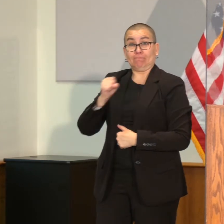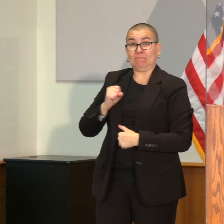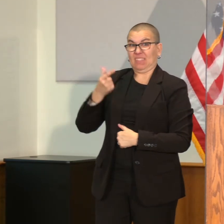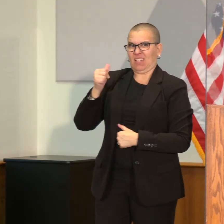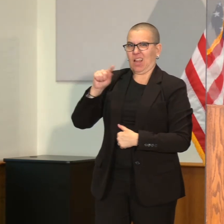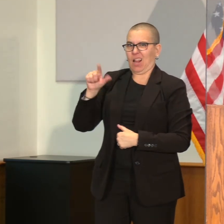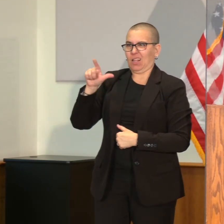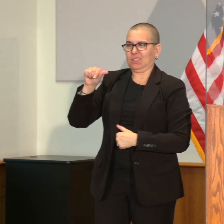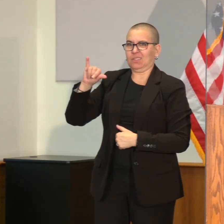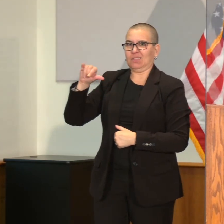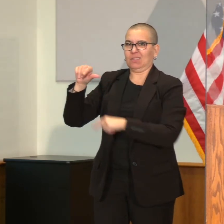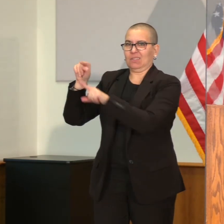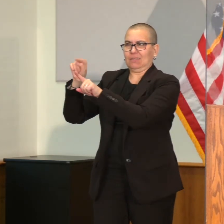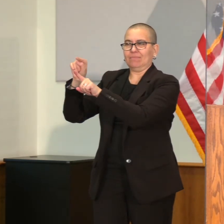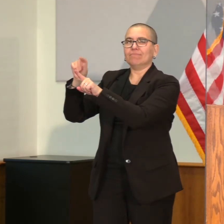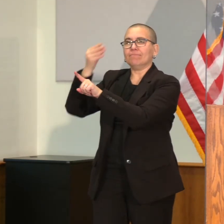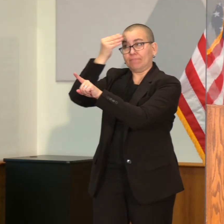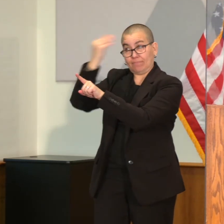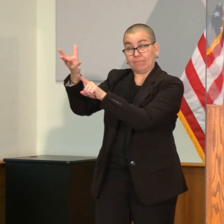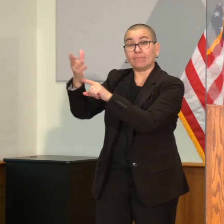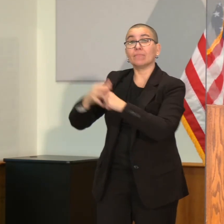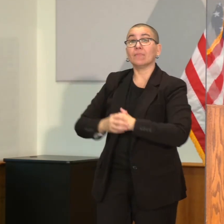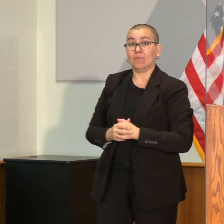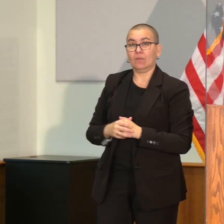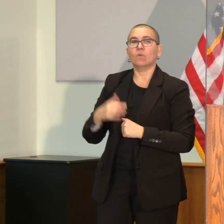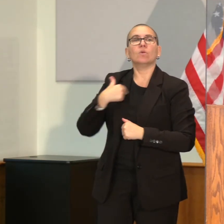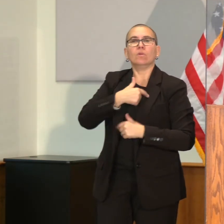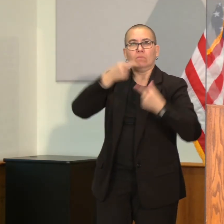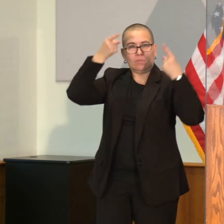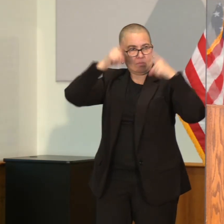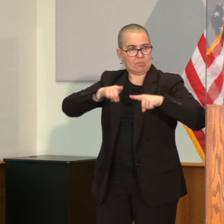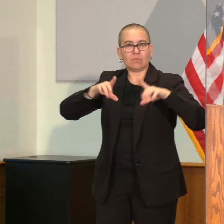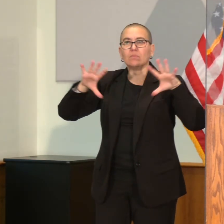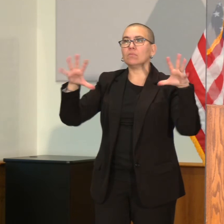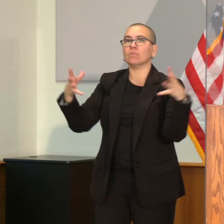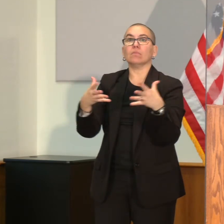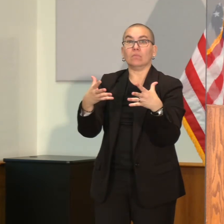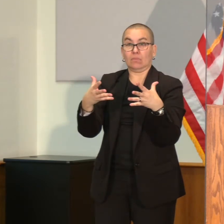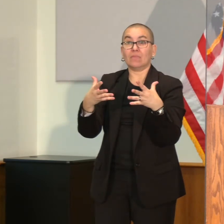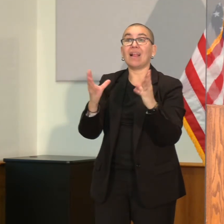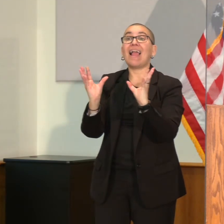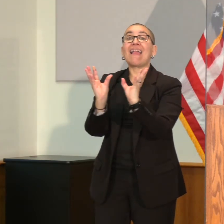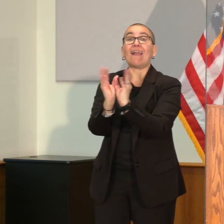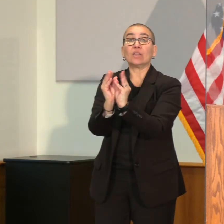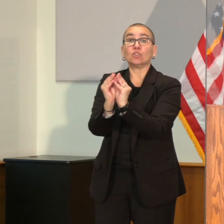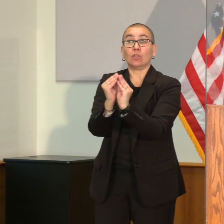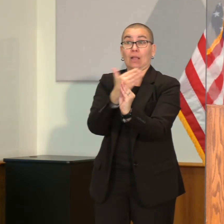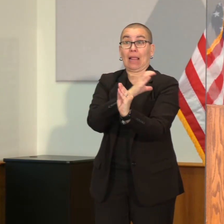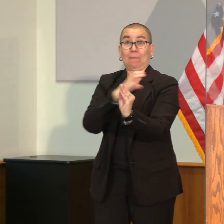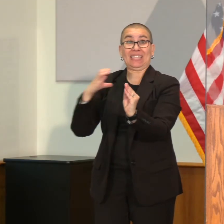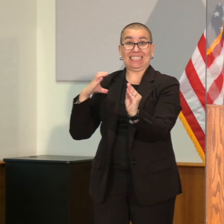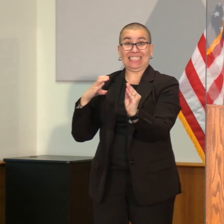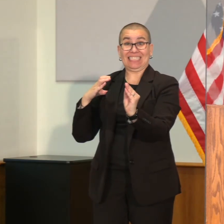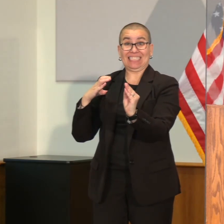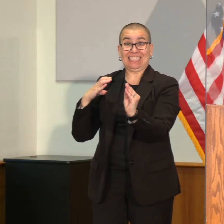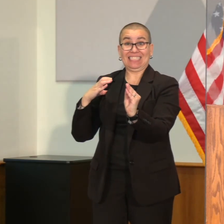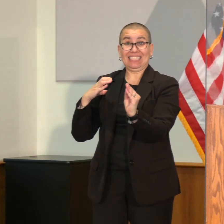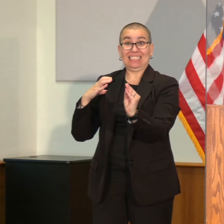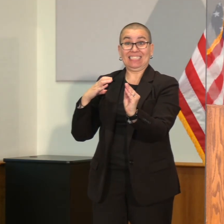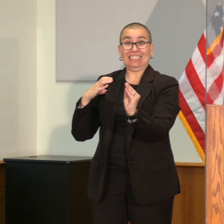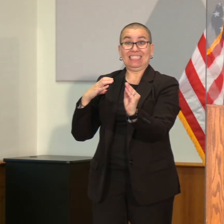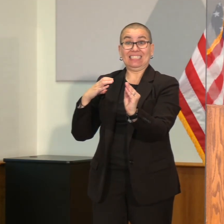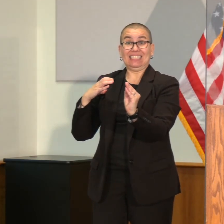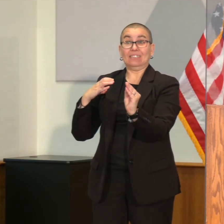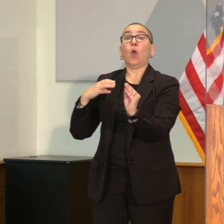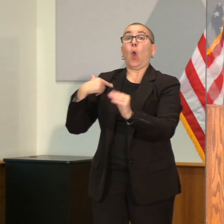to happen in the conference committees. We want Senator Limmer and Chair Mariani and the members of